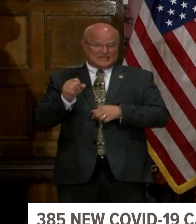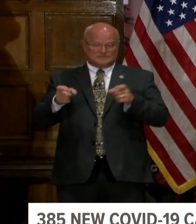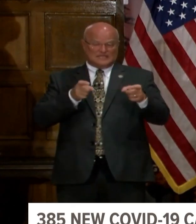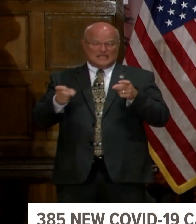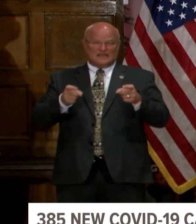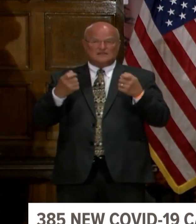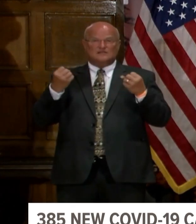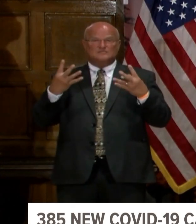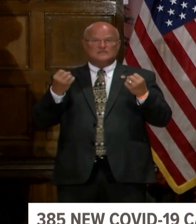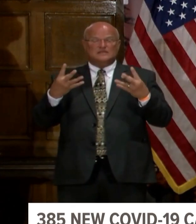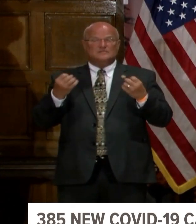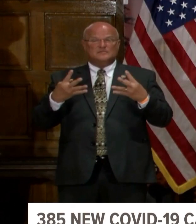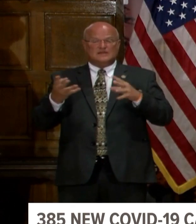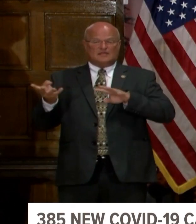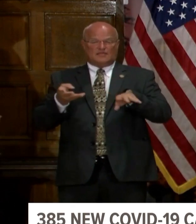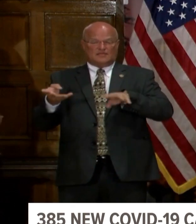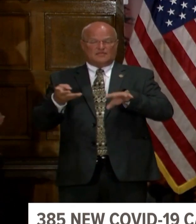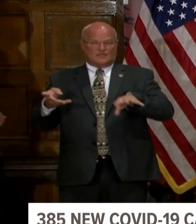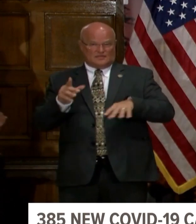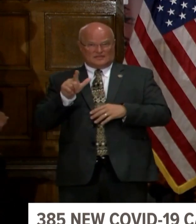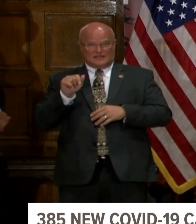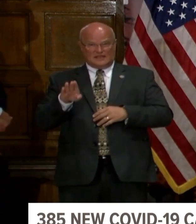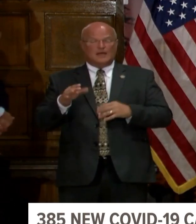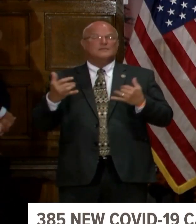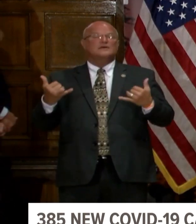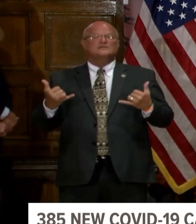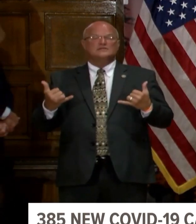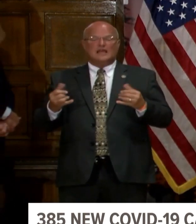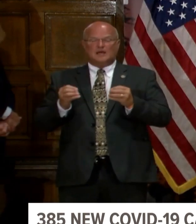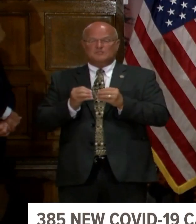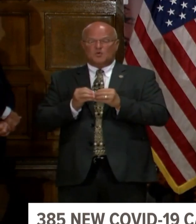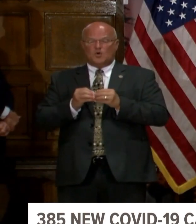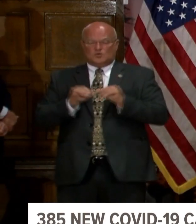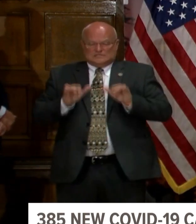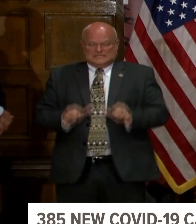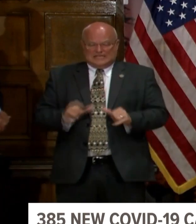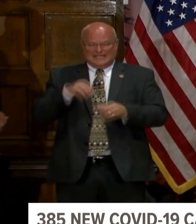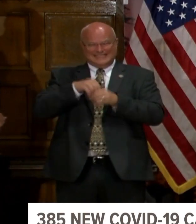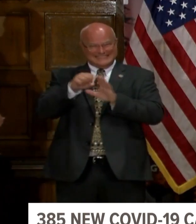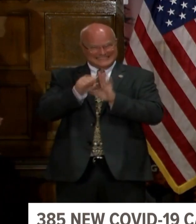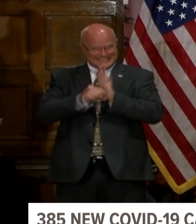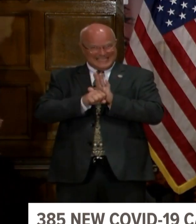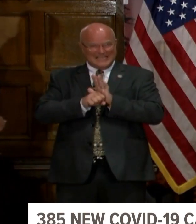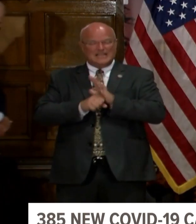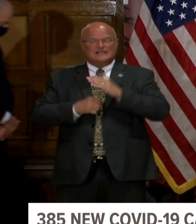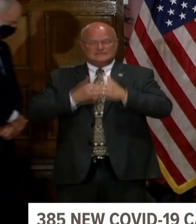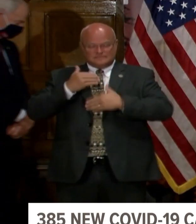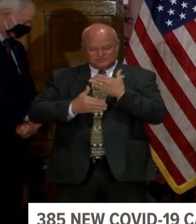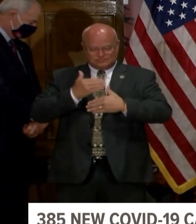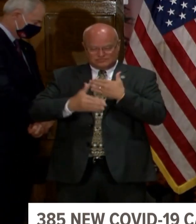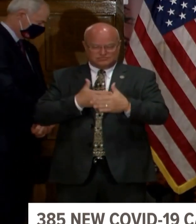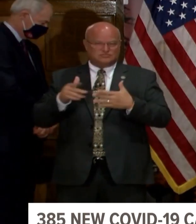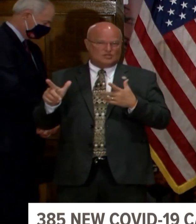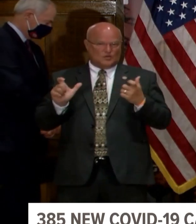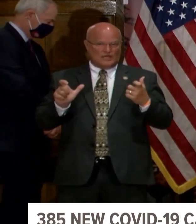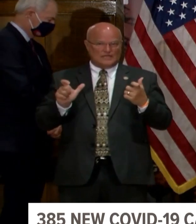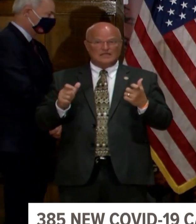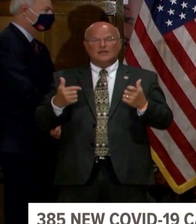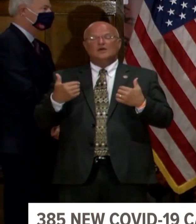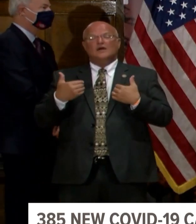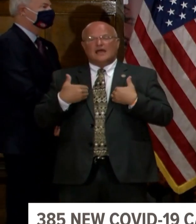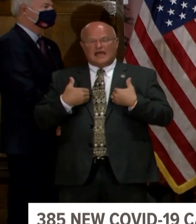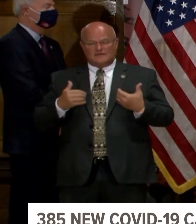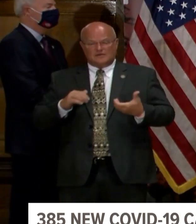the large number of specimens that were coming through our laboratory. So now more of these will be able to stay in state. We'll be able to address these very quickly. And we are